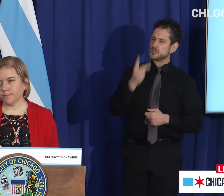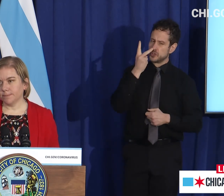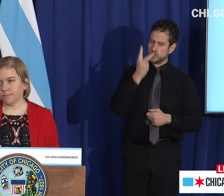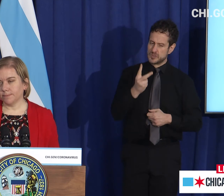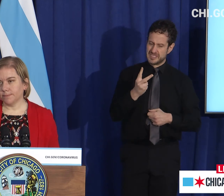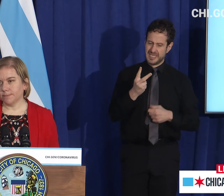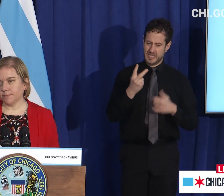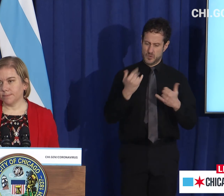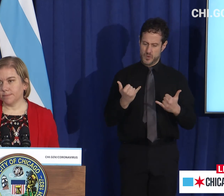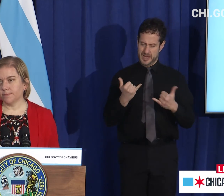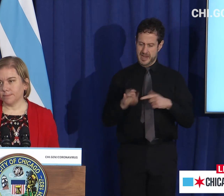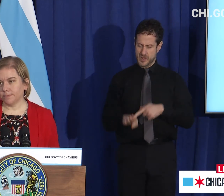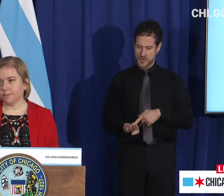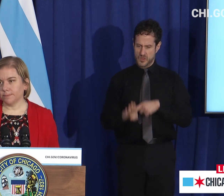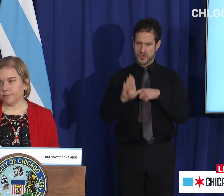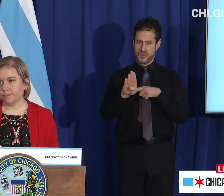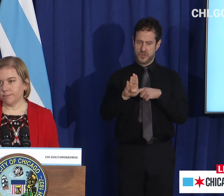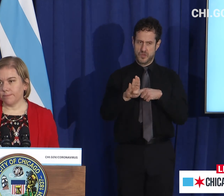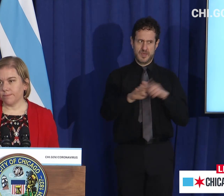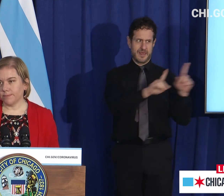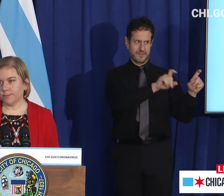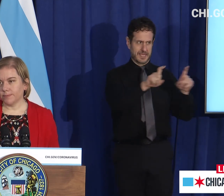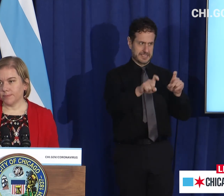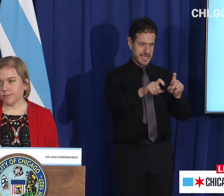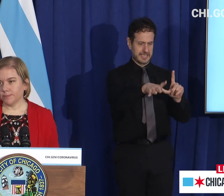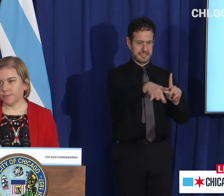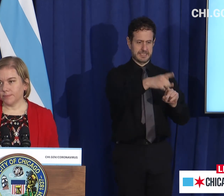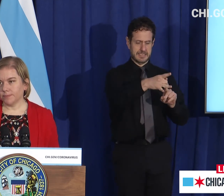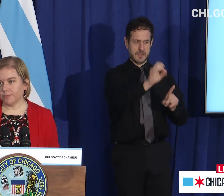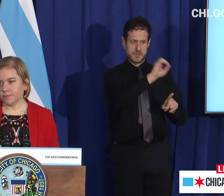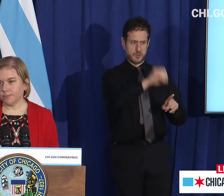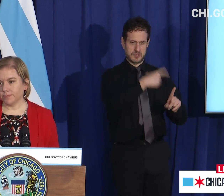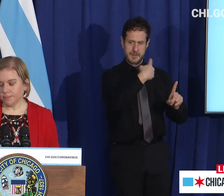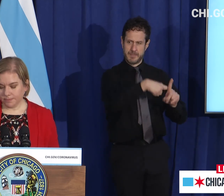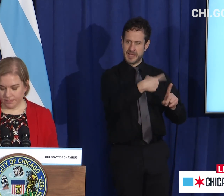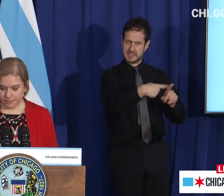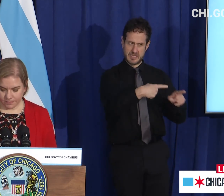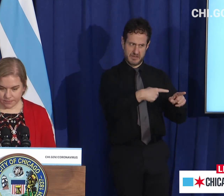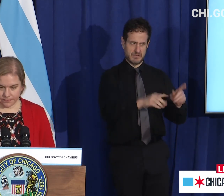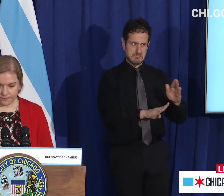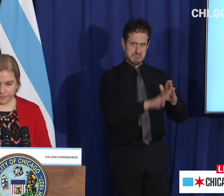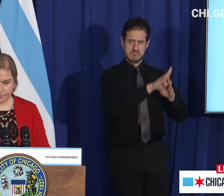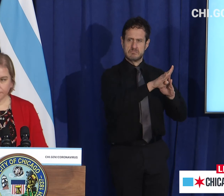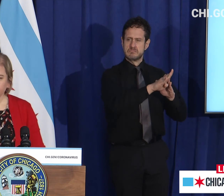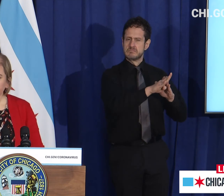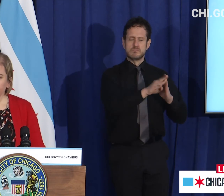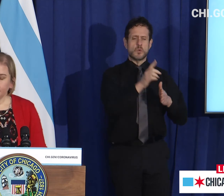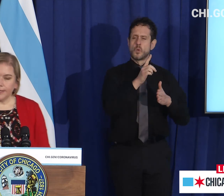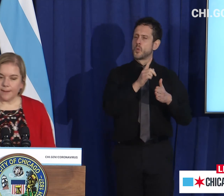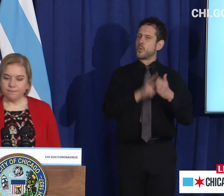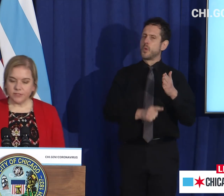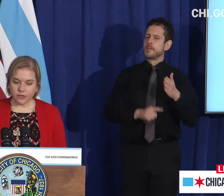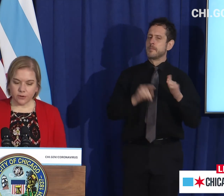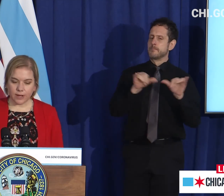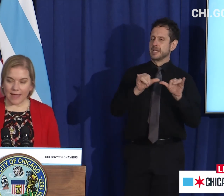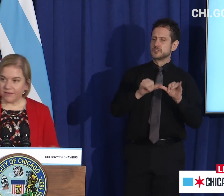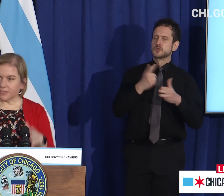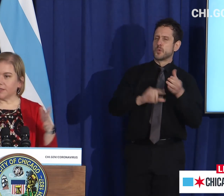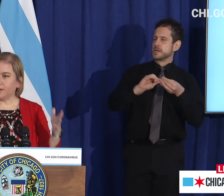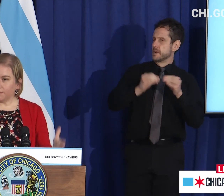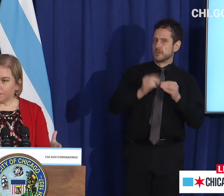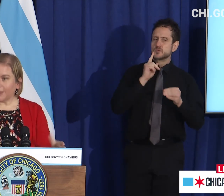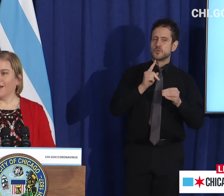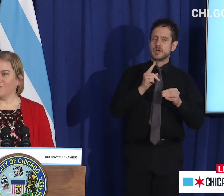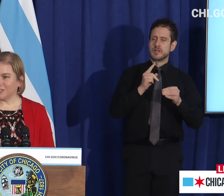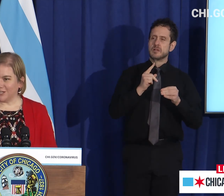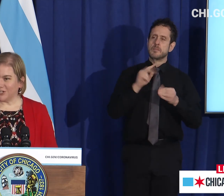current positivity rate, what will it take for the metrics then to cause the city to reimpose? Yeah, so